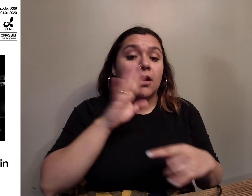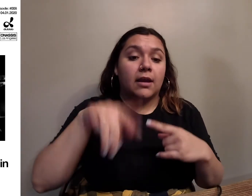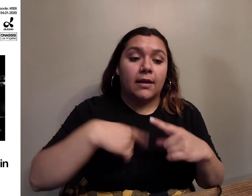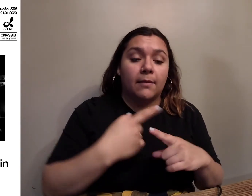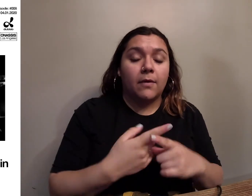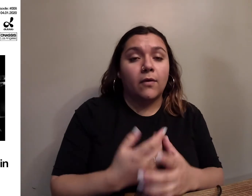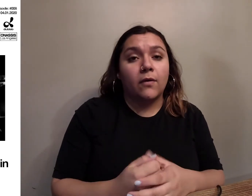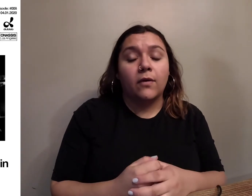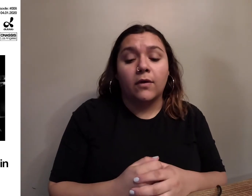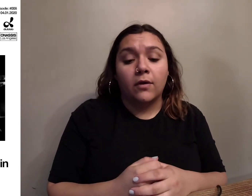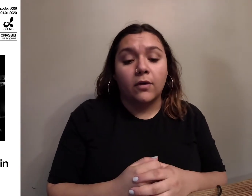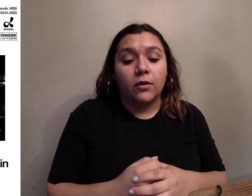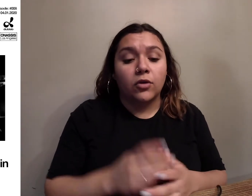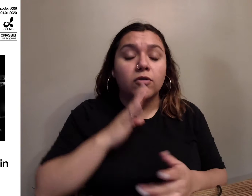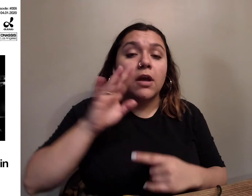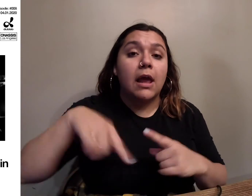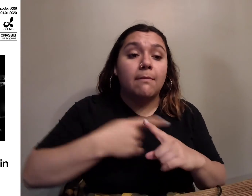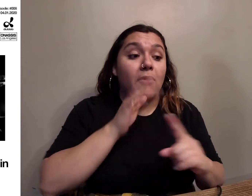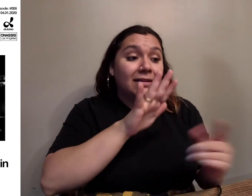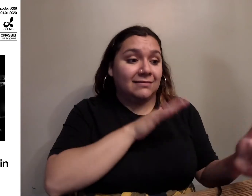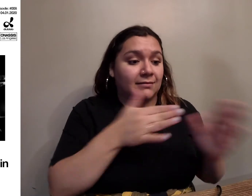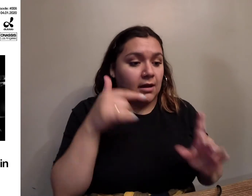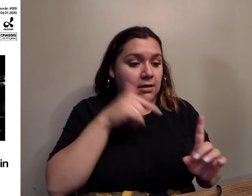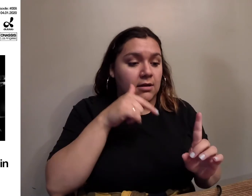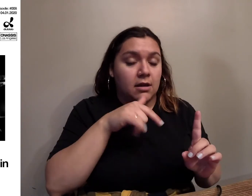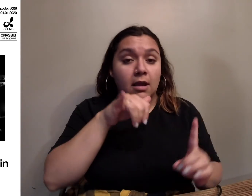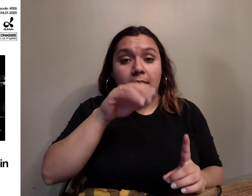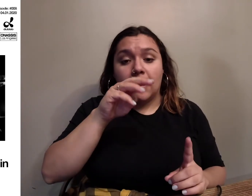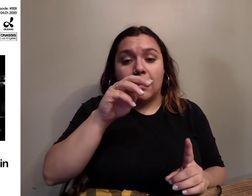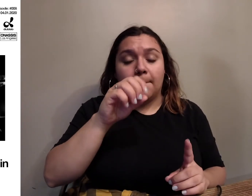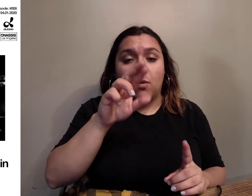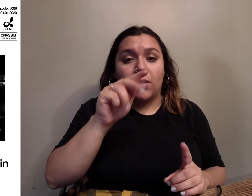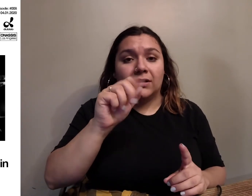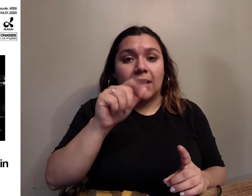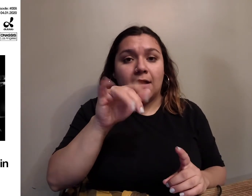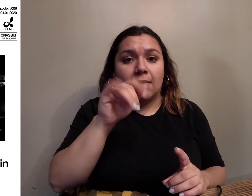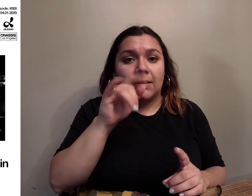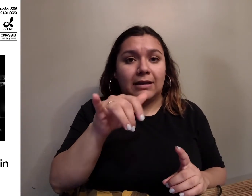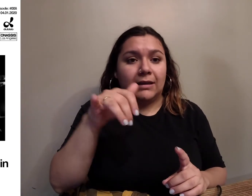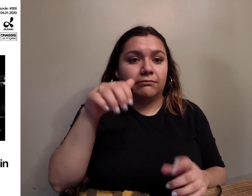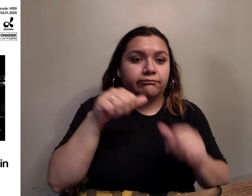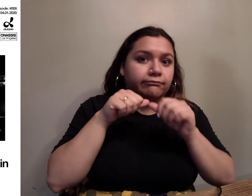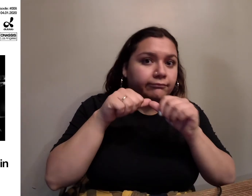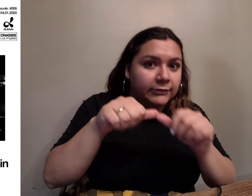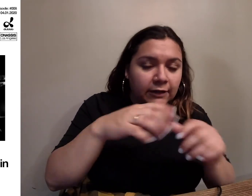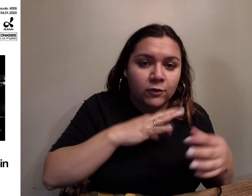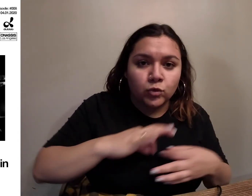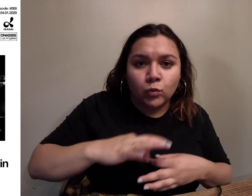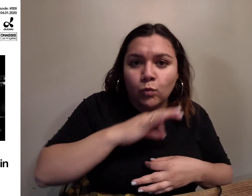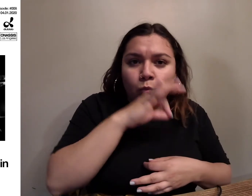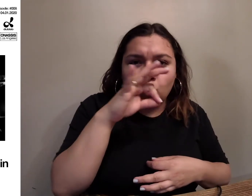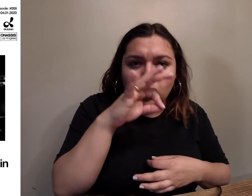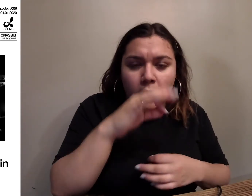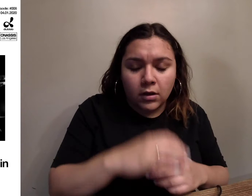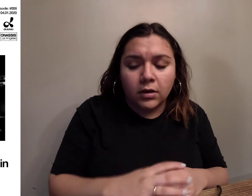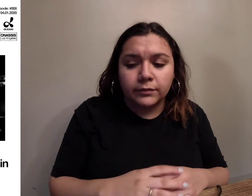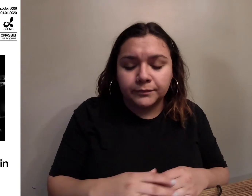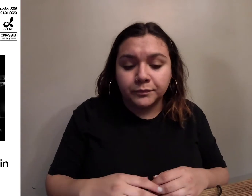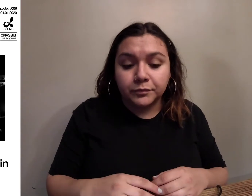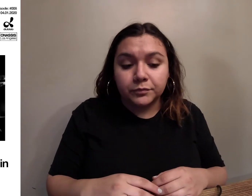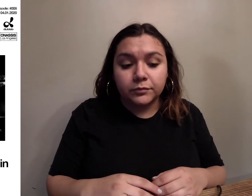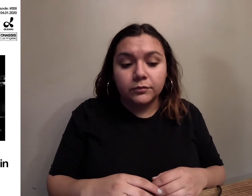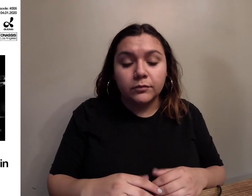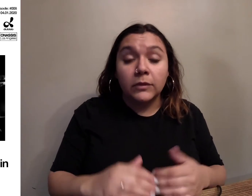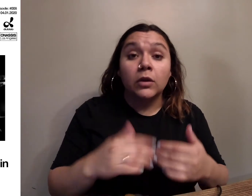about his dying, immortality of the soul, and various things like that. And the way that so